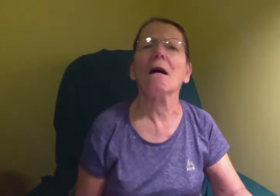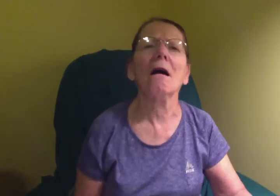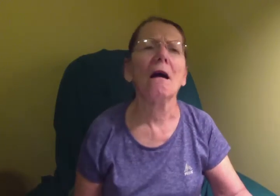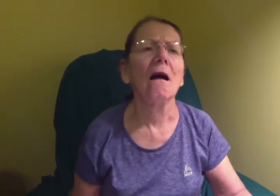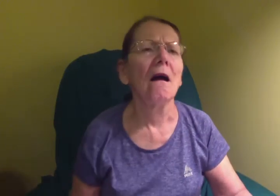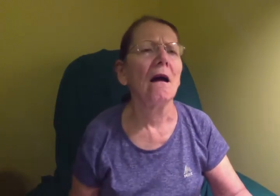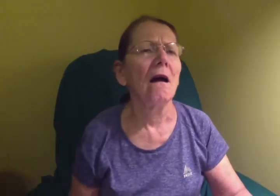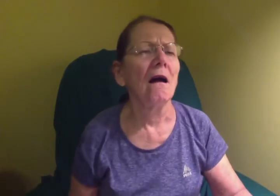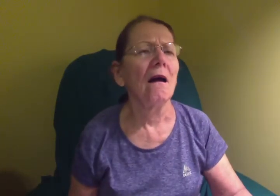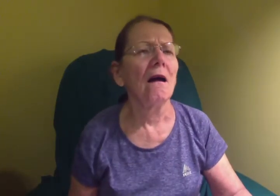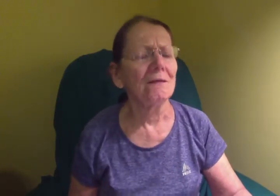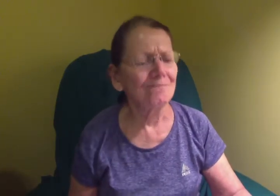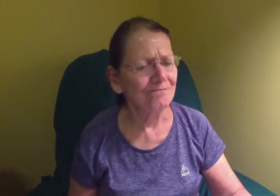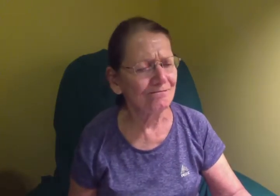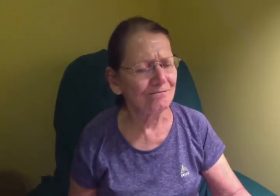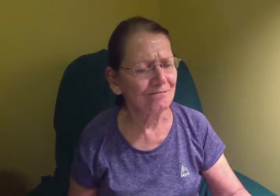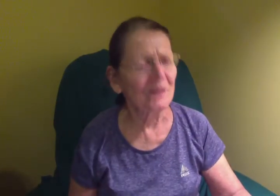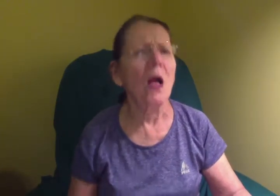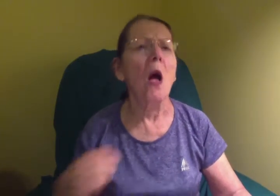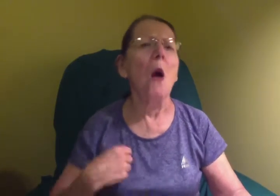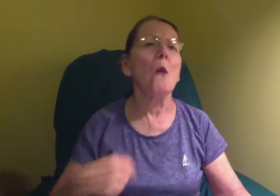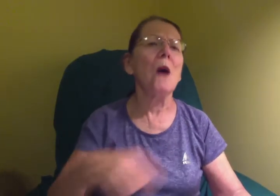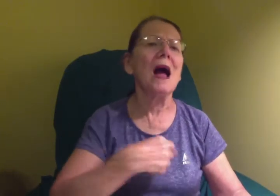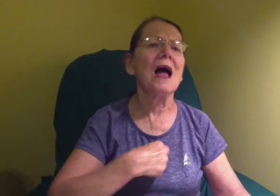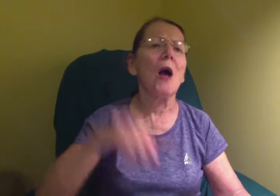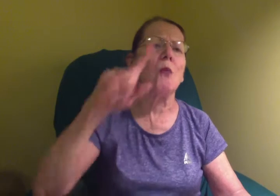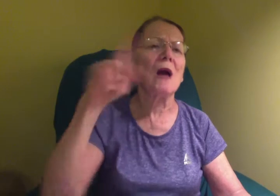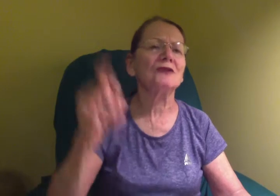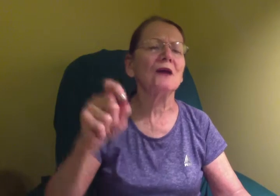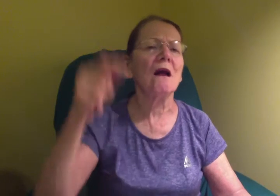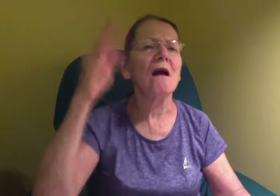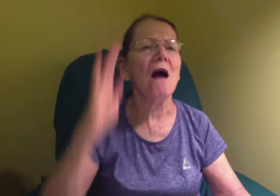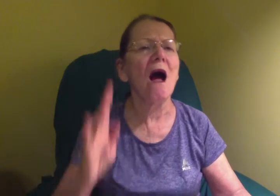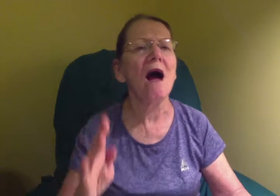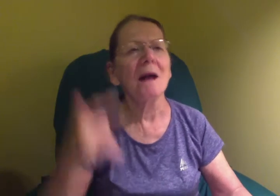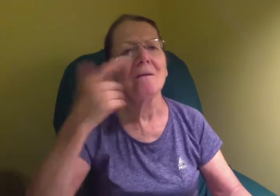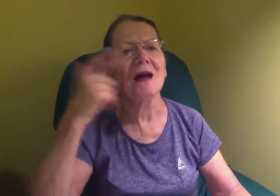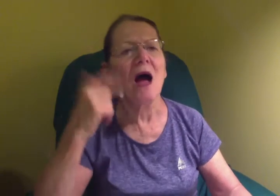that I have